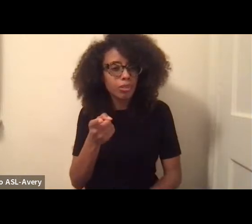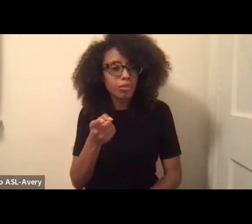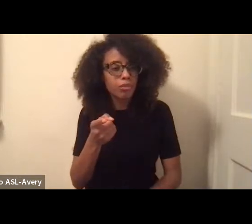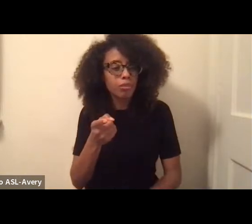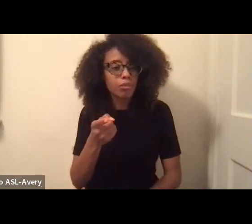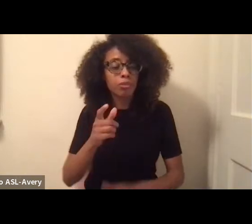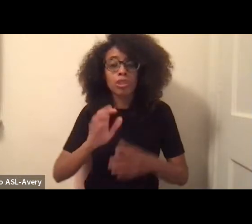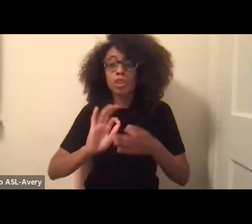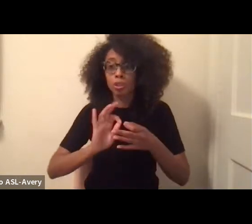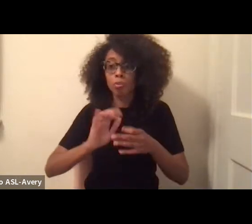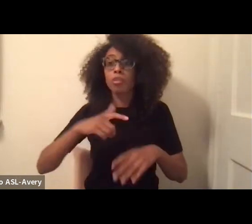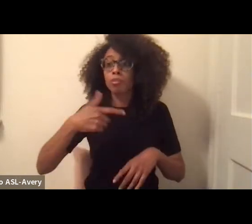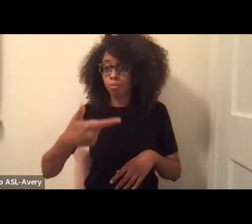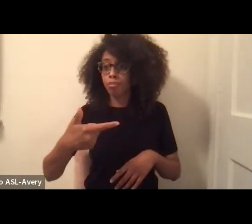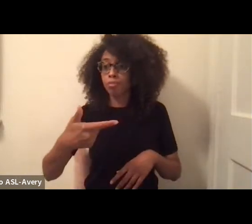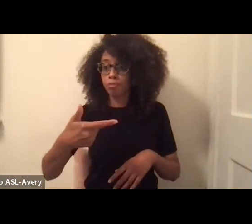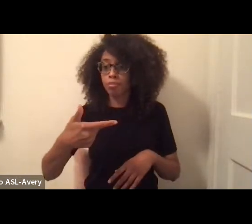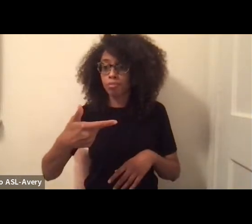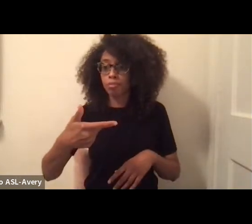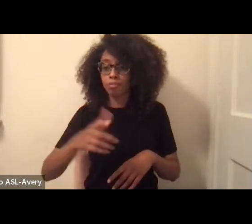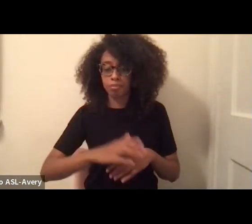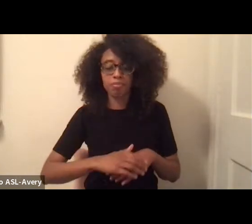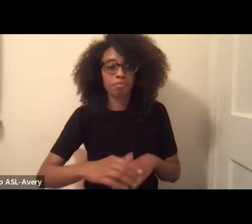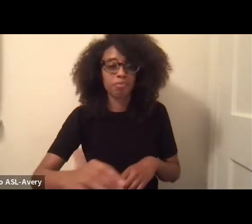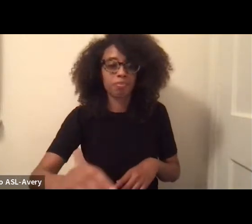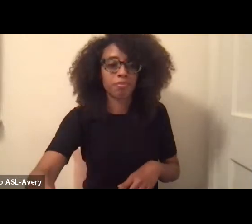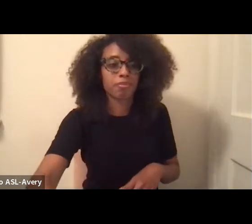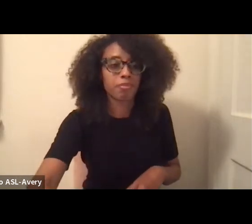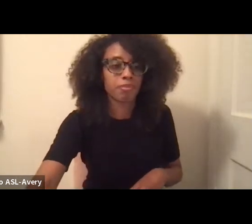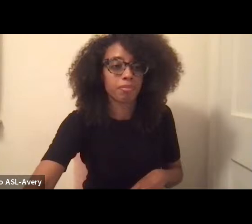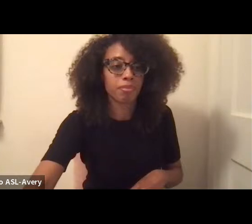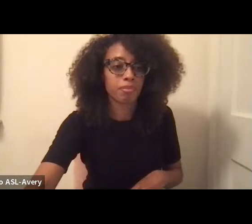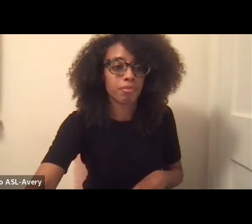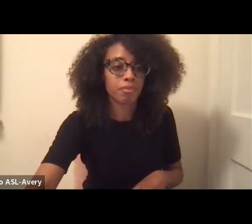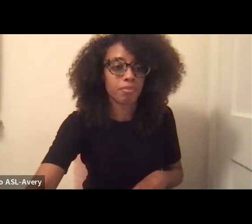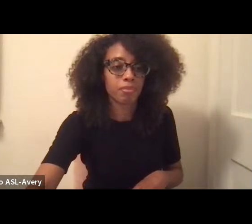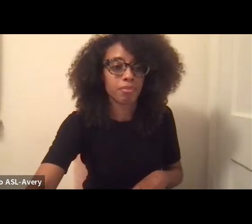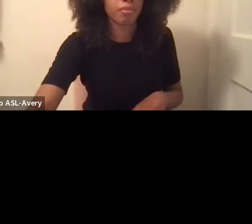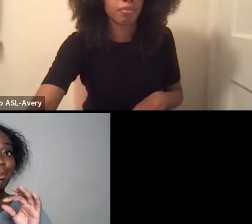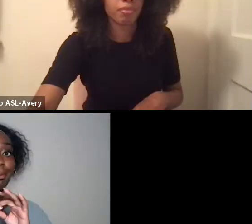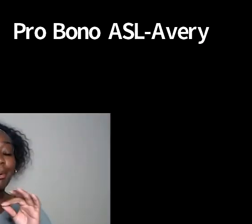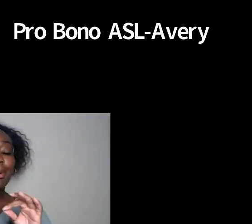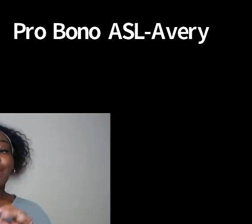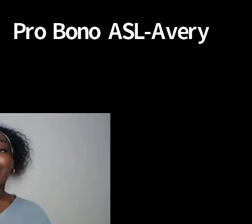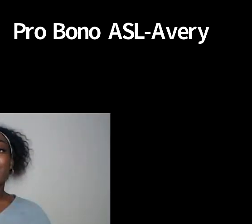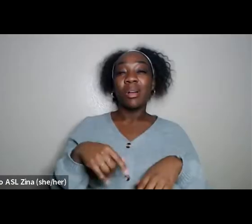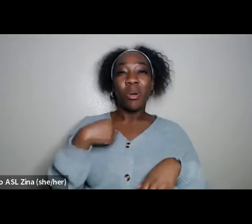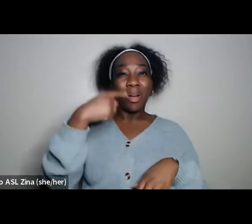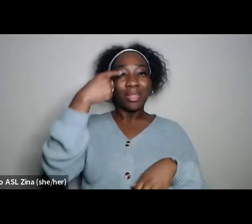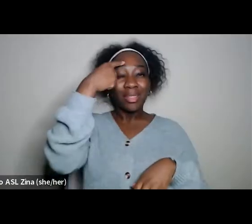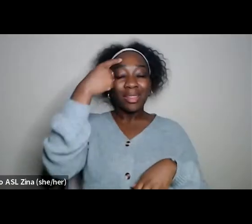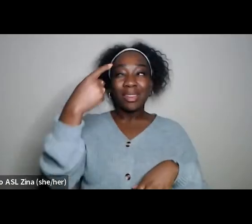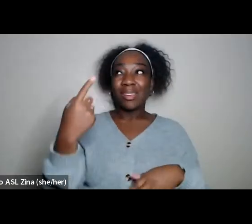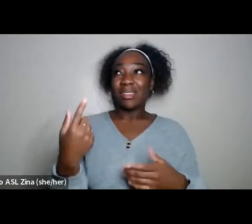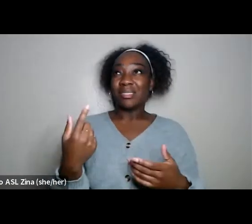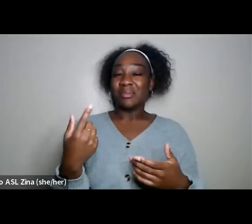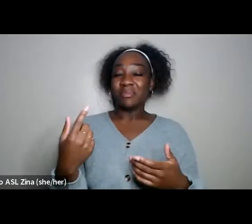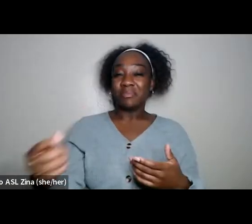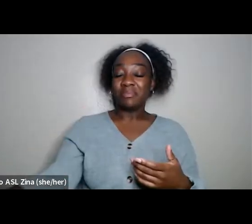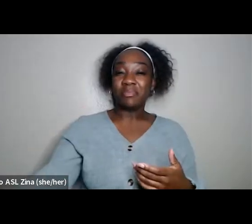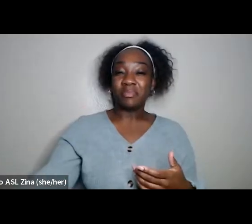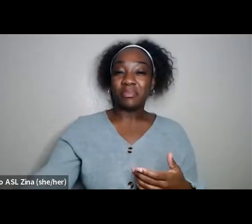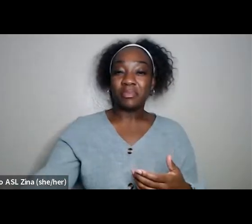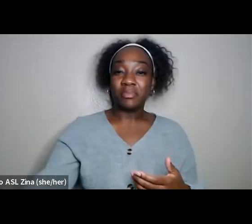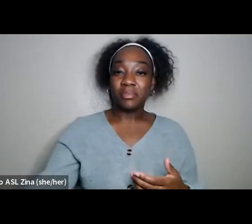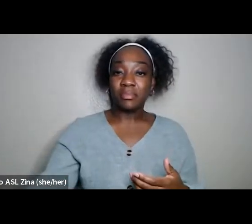I couldn't have said it better myself. And I think that we would be, remiss